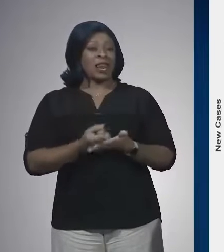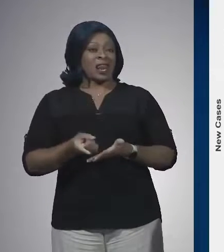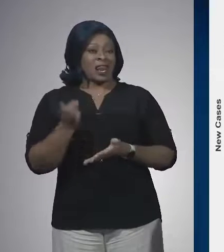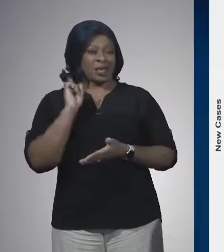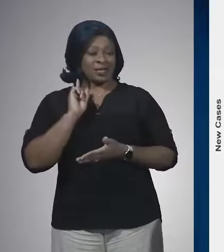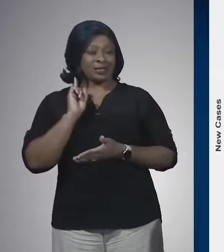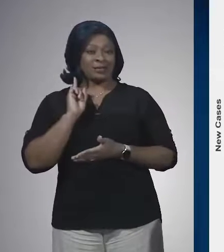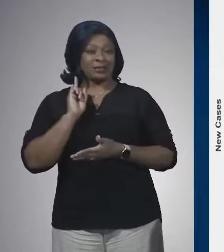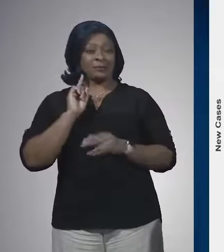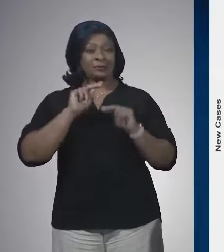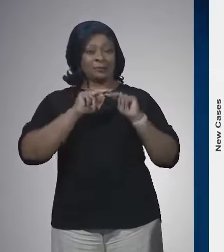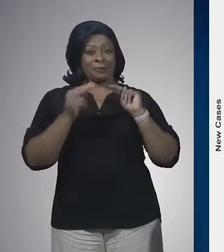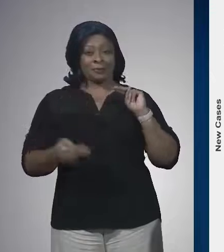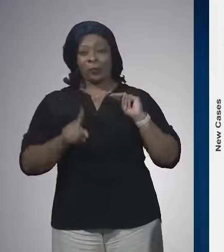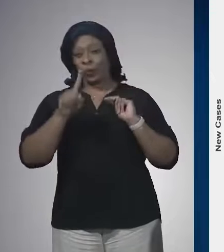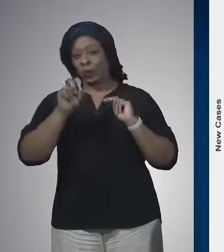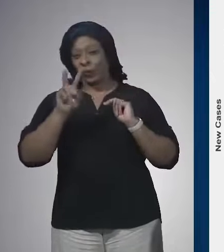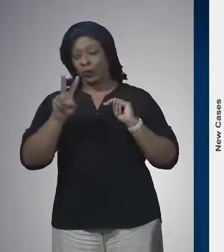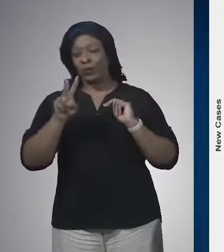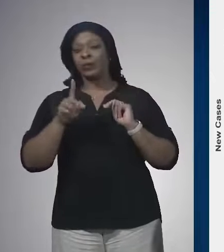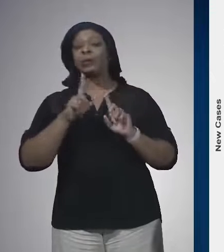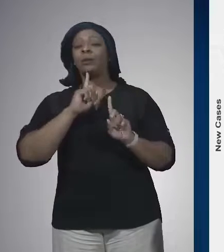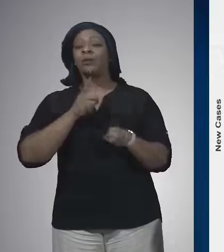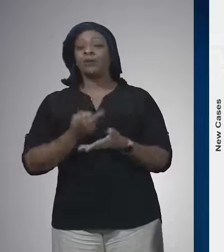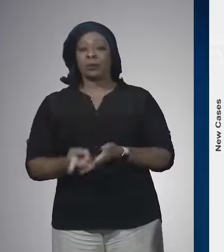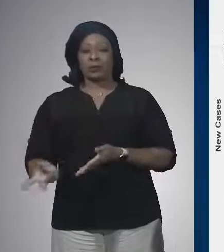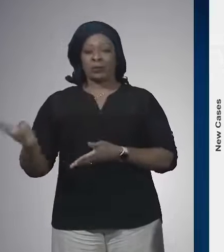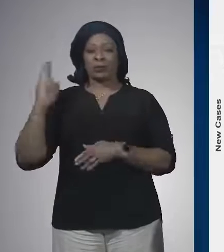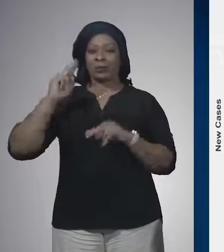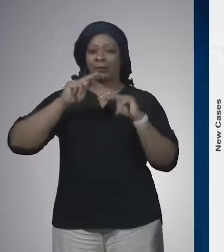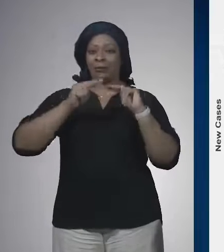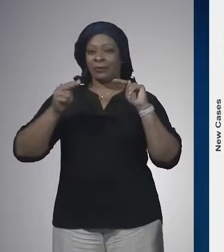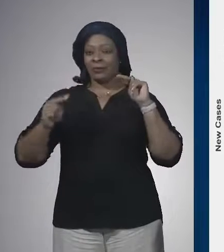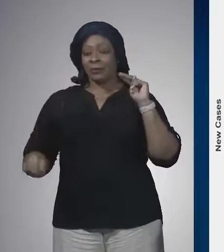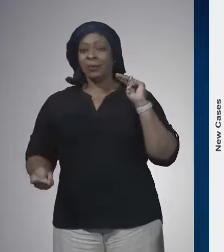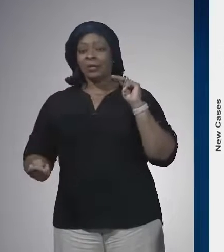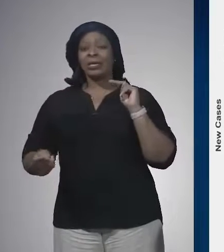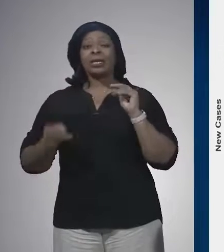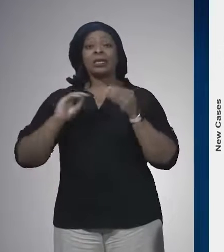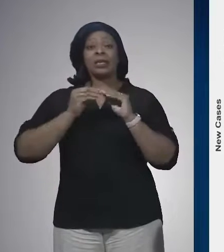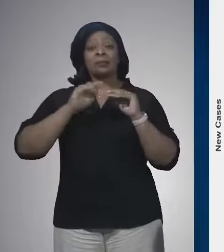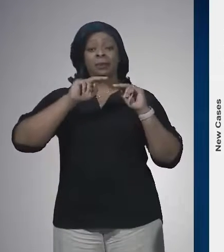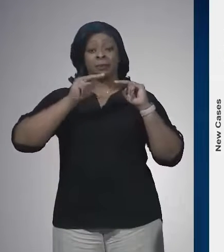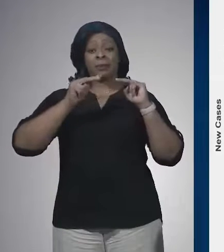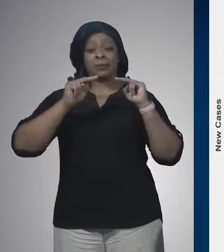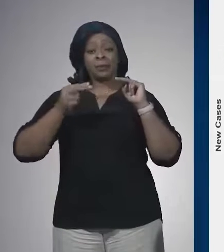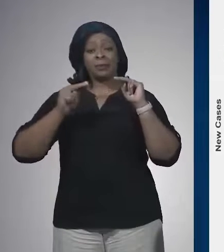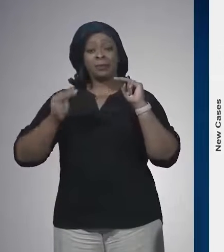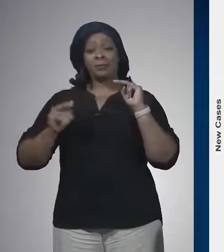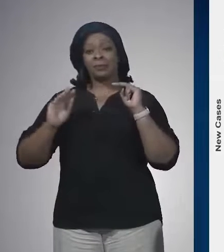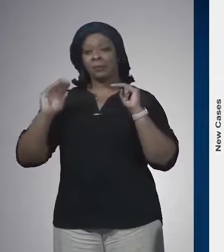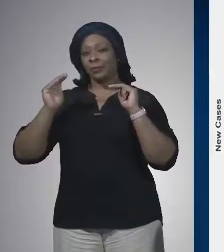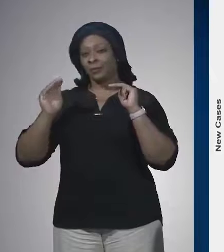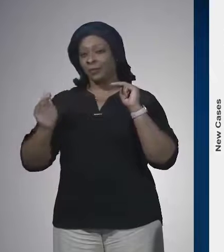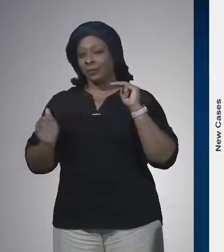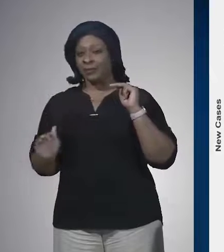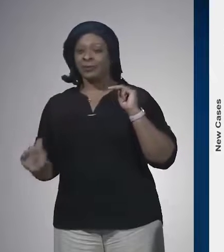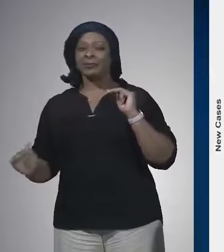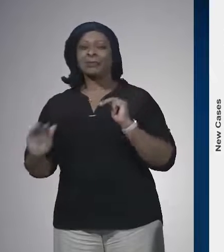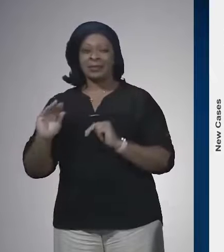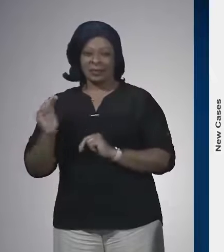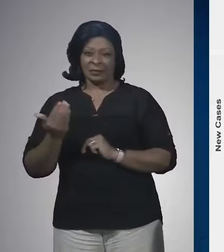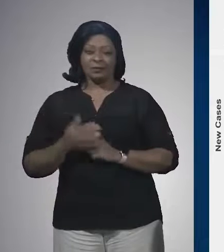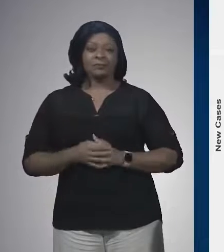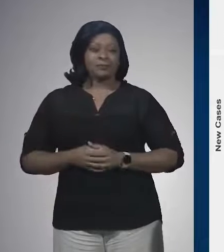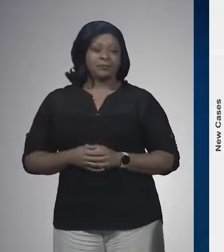week and 102 cases we reported 2 weeks ago. The overall trend in new cases appears to be trending downward.